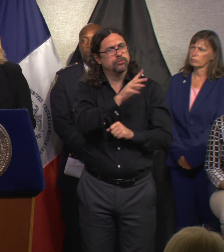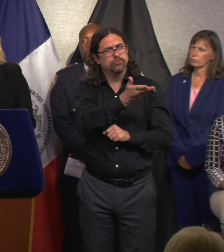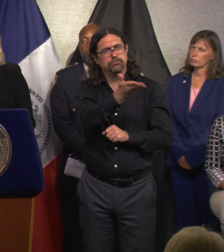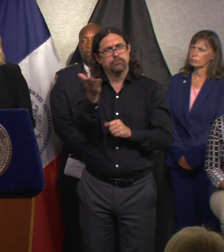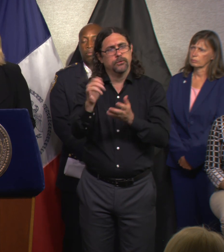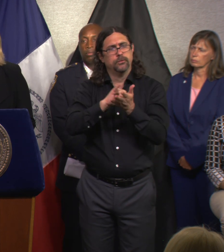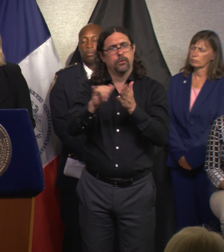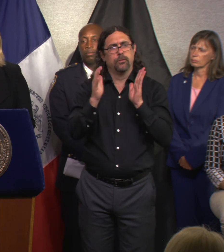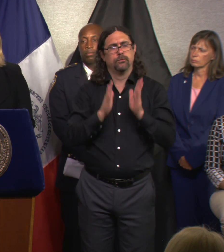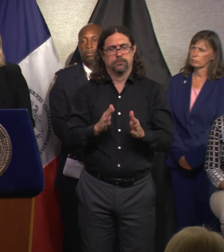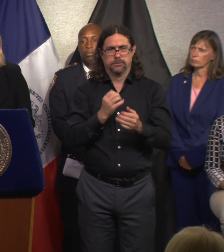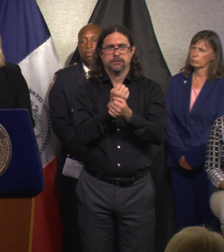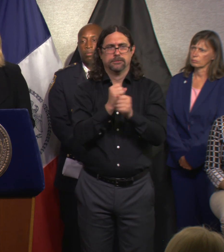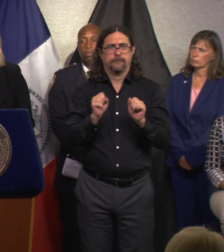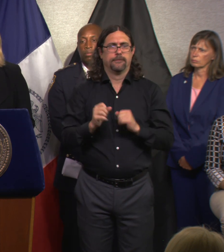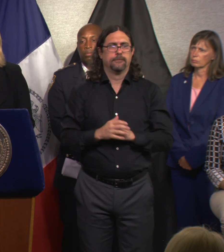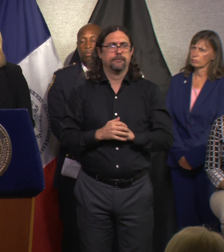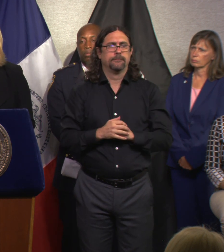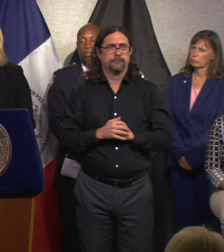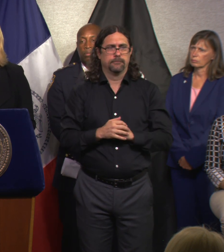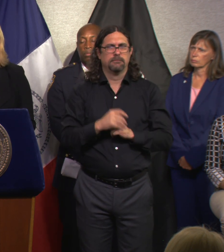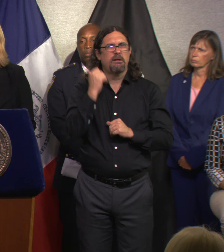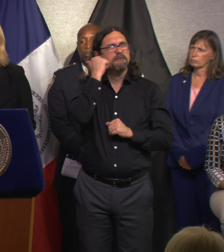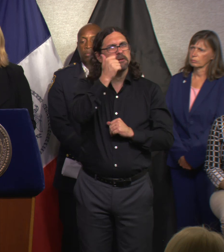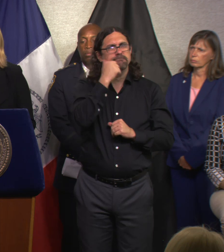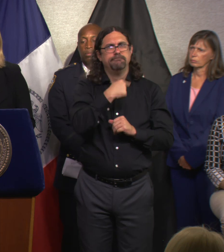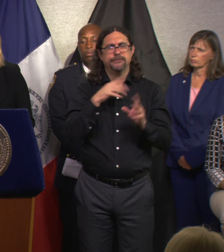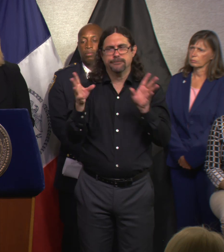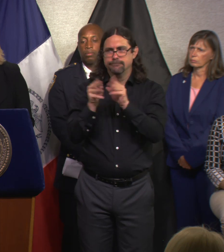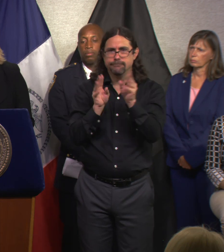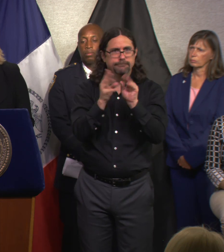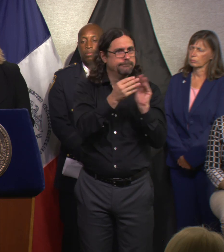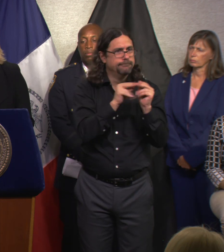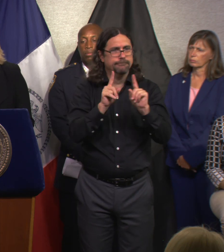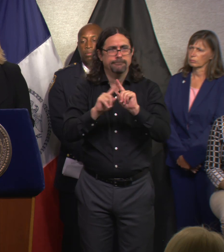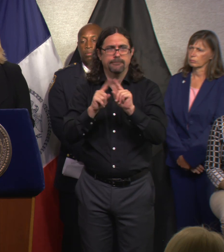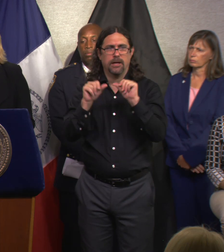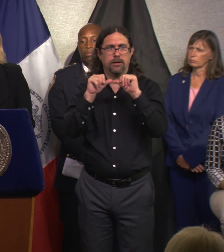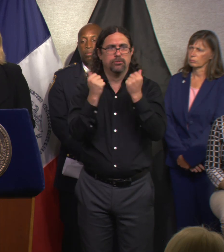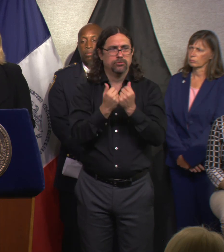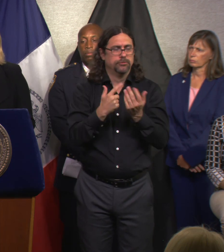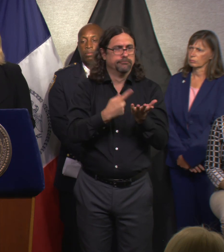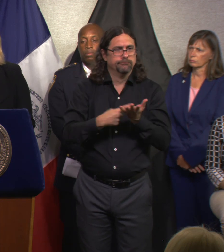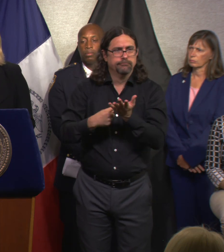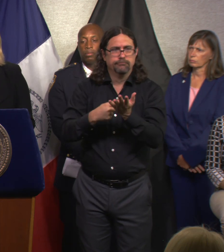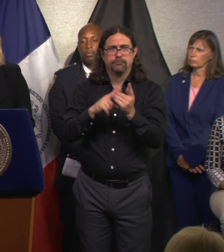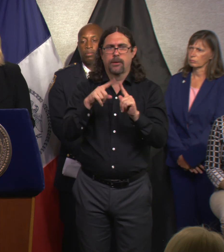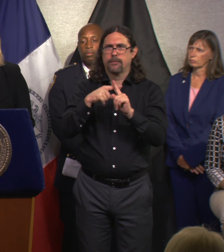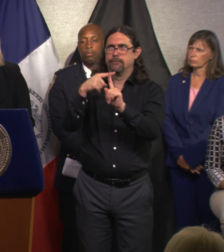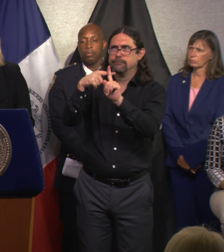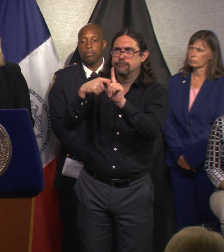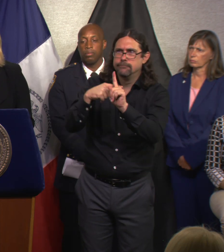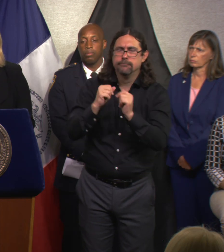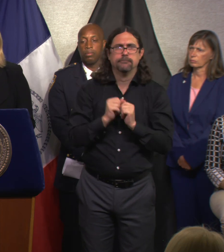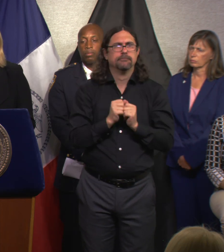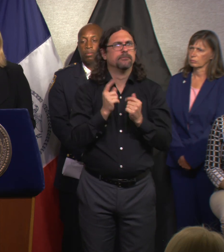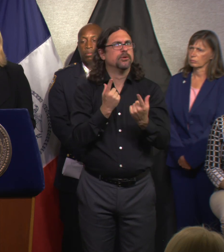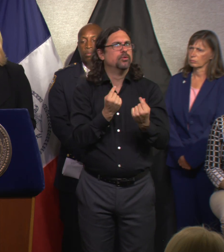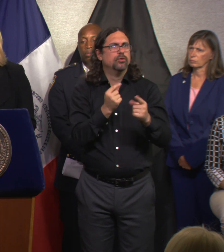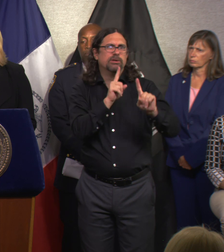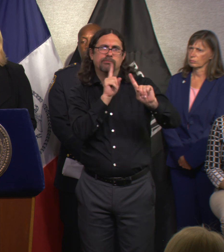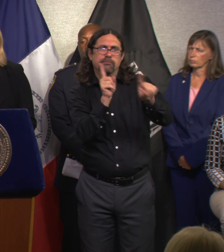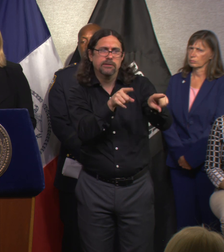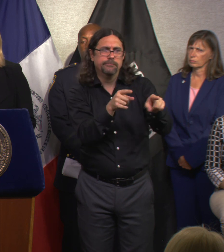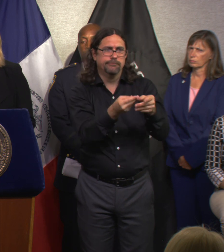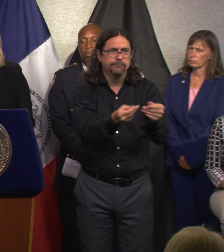on Friday with some of our operational partners to monitor conditions and rapidly respond if necessary. We have also been